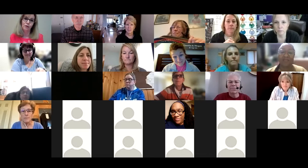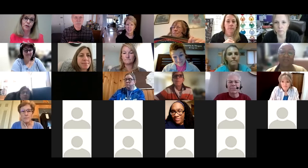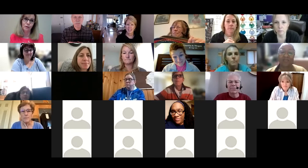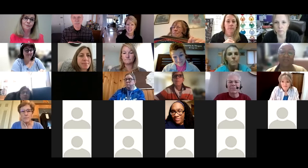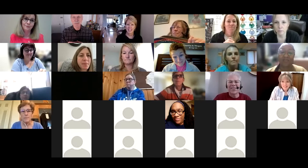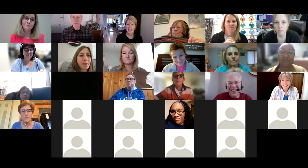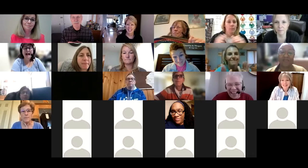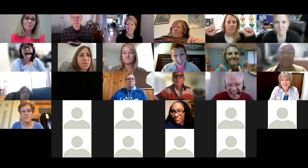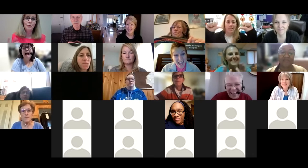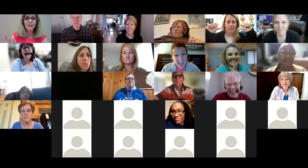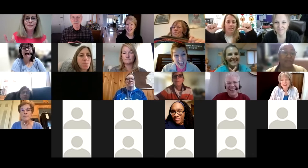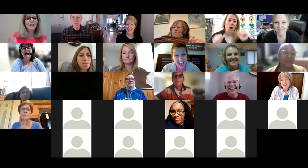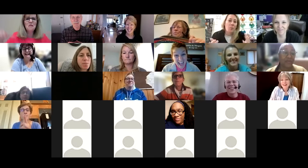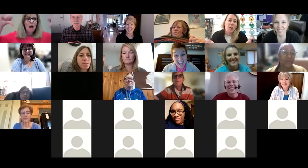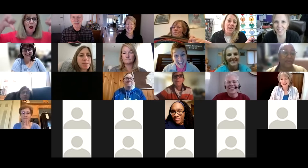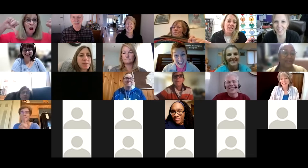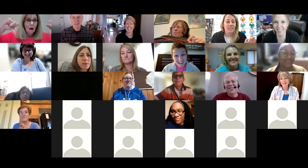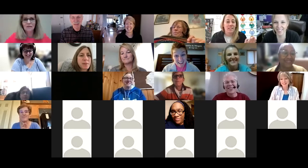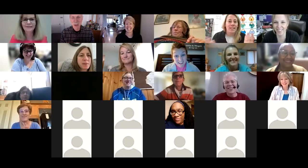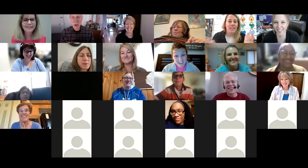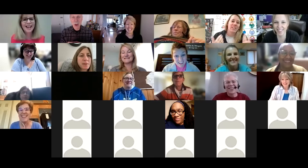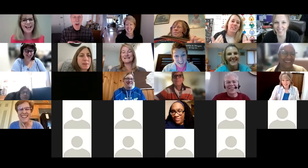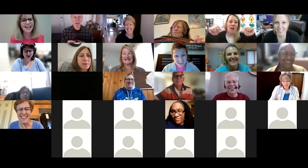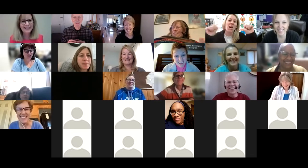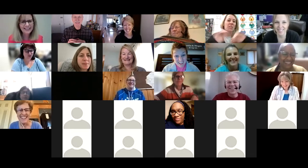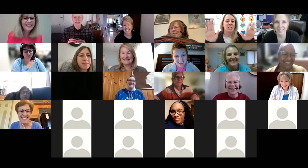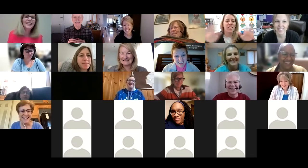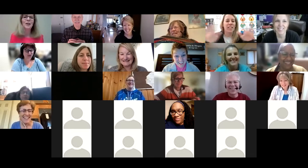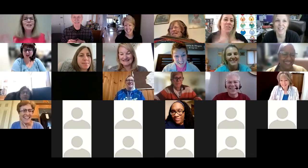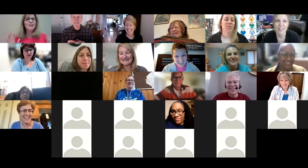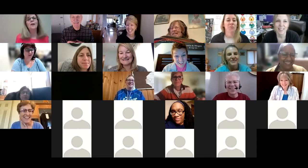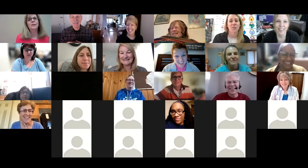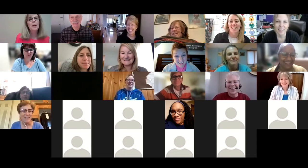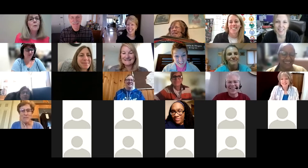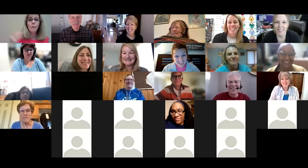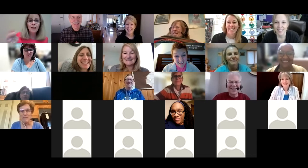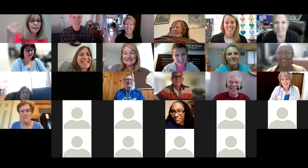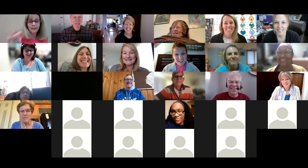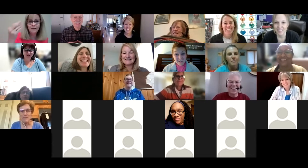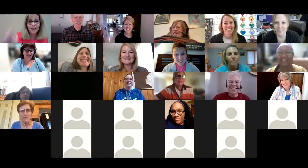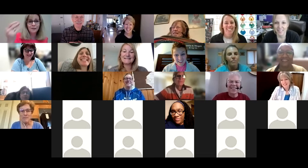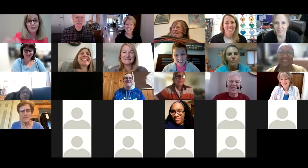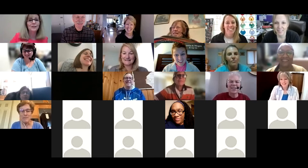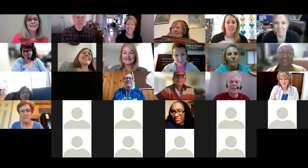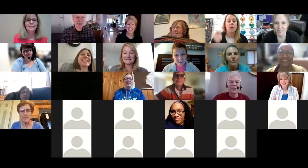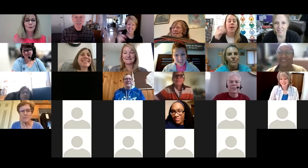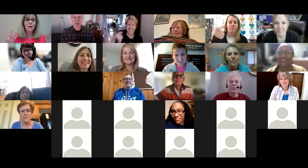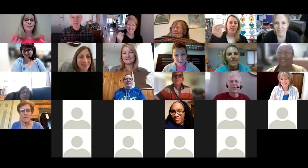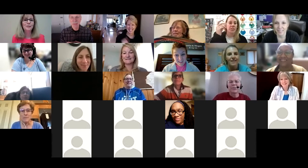too. What do you think? No, no, no. Let's say what the junkie says. Well, we got to get them faster. Okay. We're going too